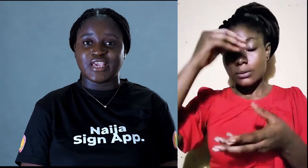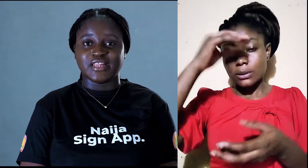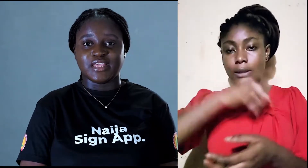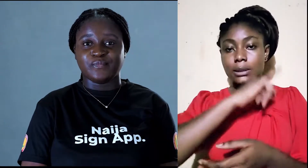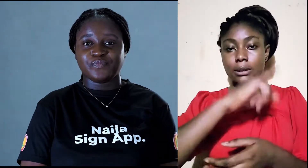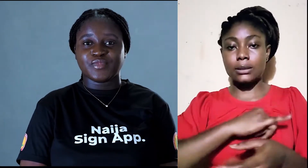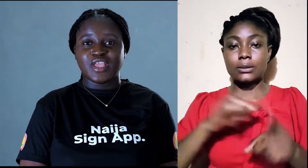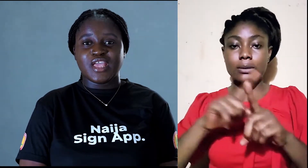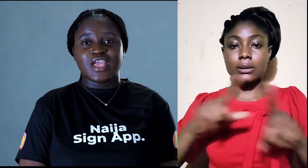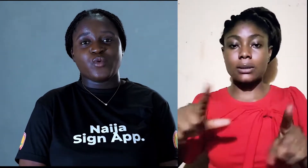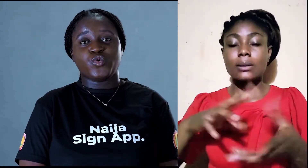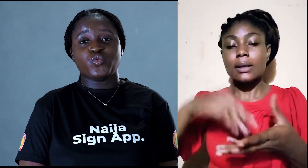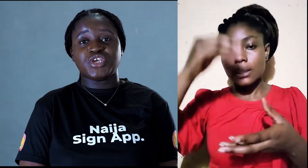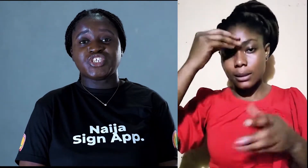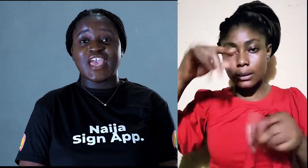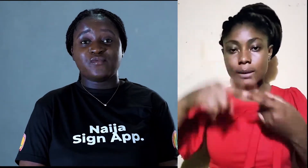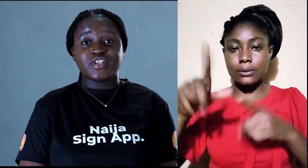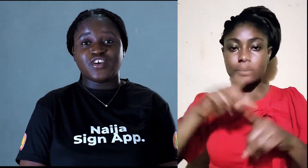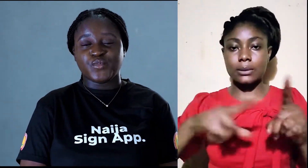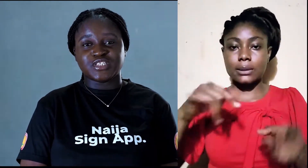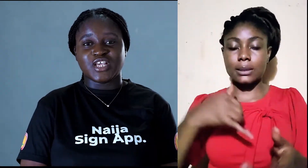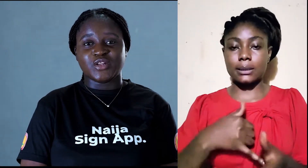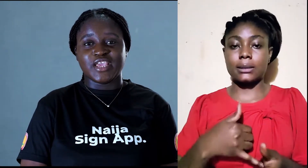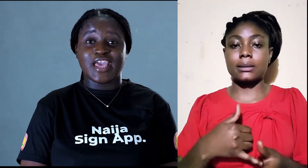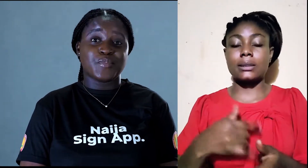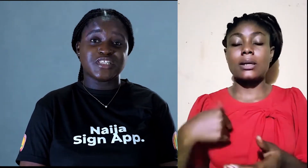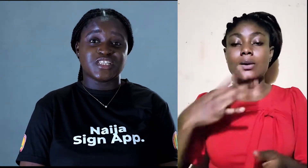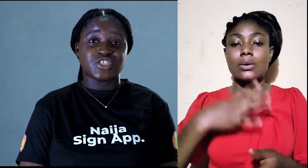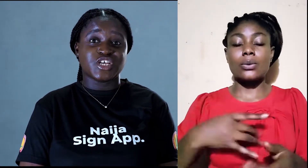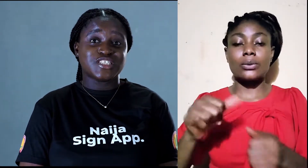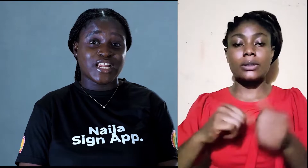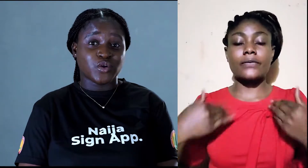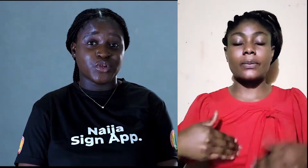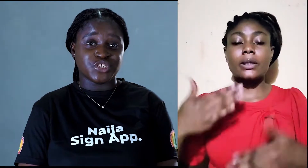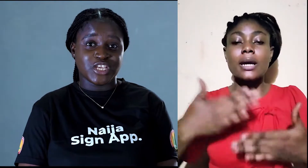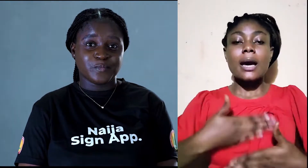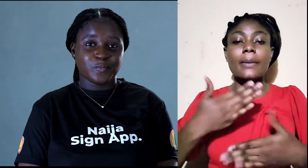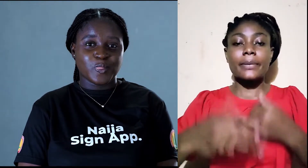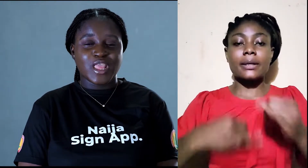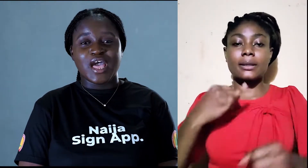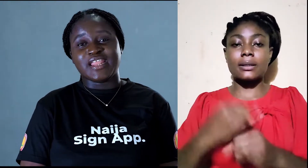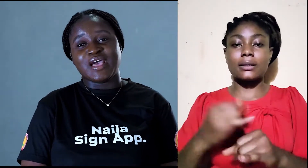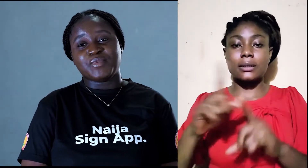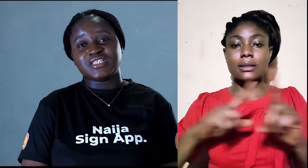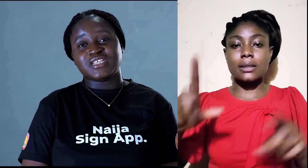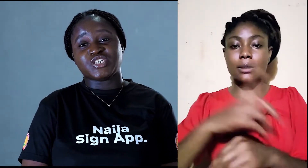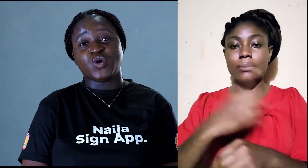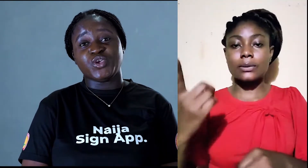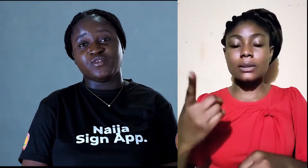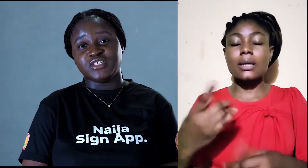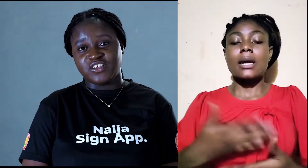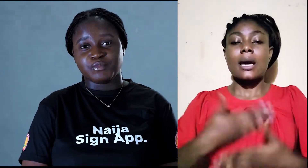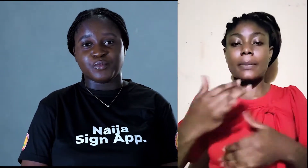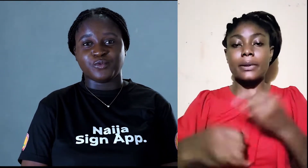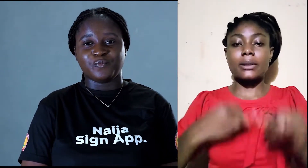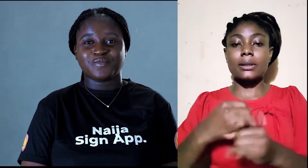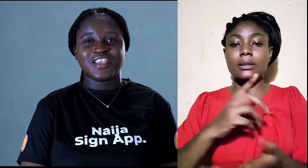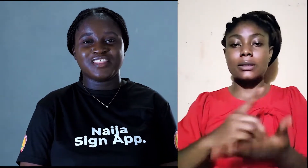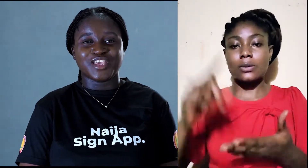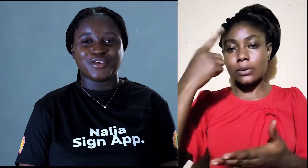how to sign them. We wish every deaf person a happy International Sign Language Day and a happy International Week of the